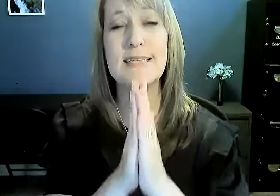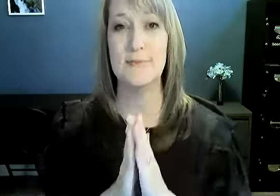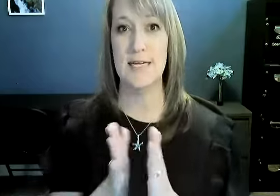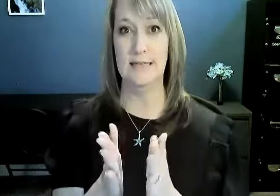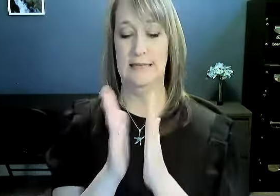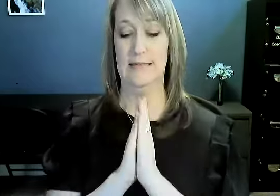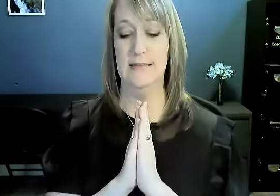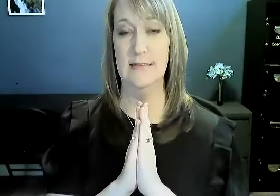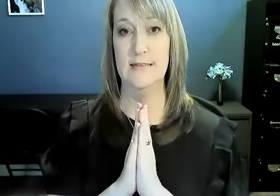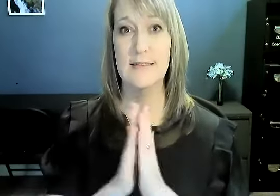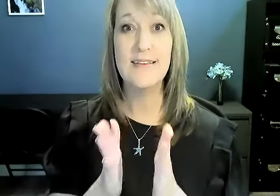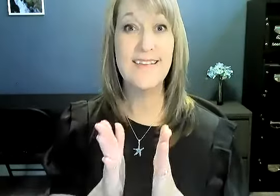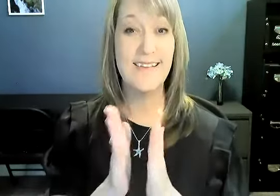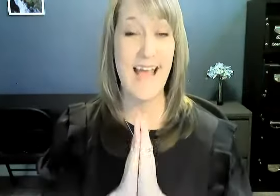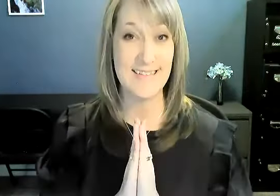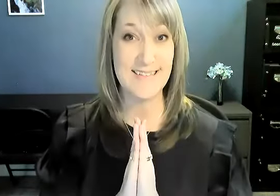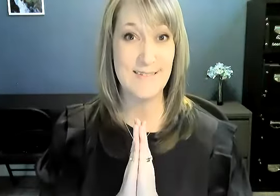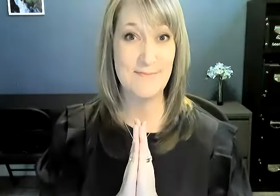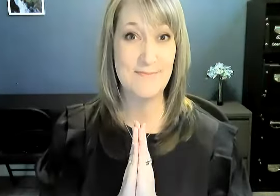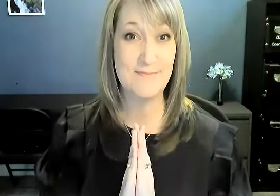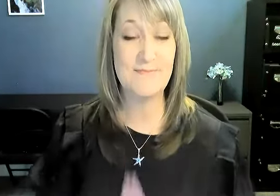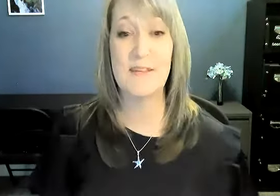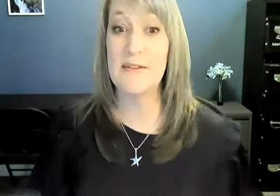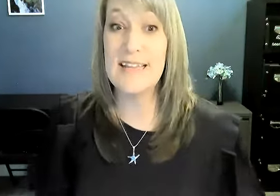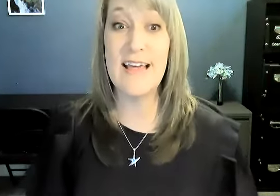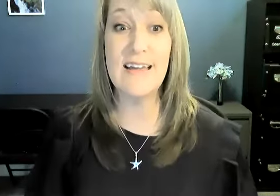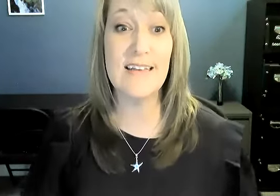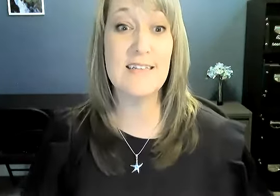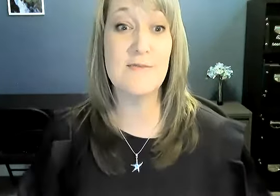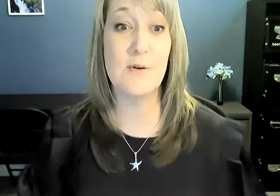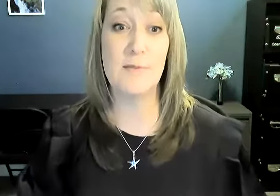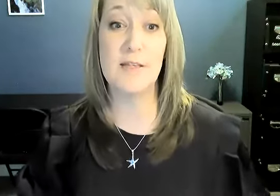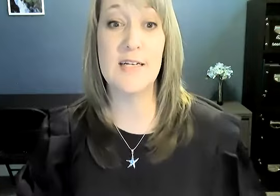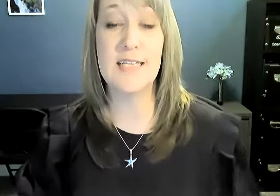Right? Ask. All right. That is vocabulary list